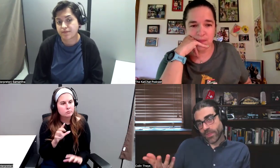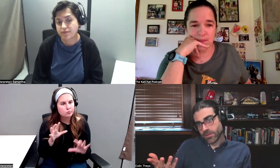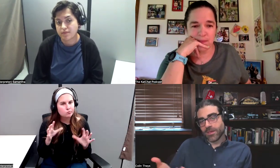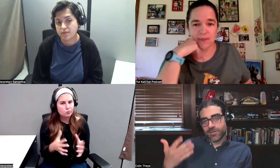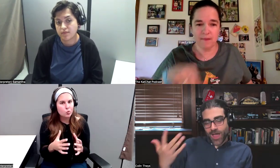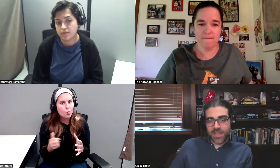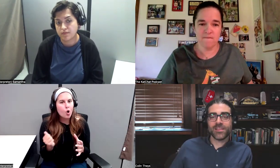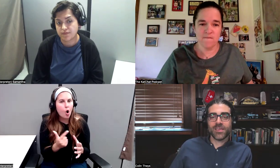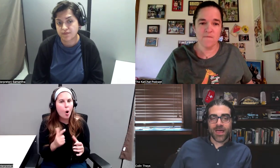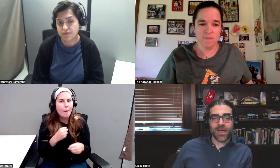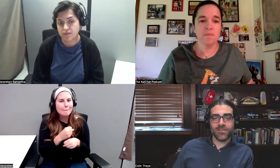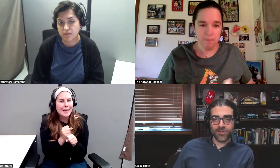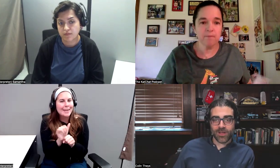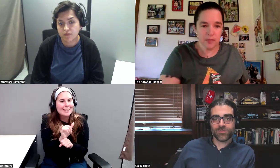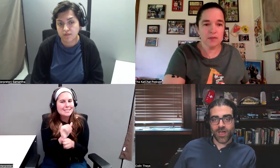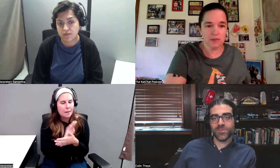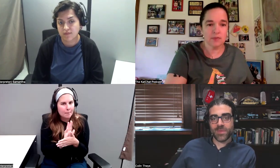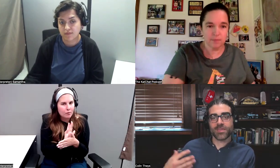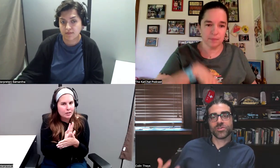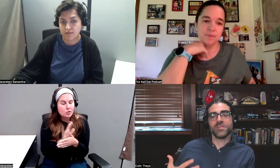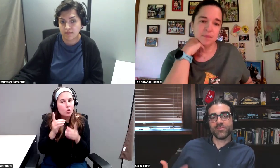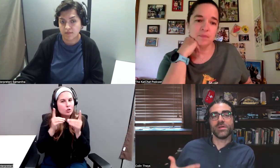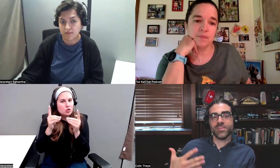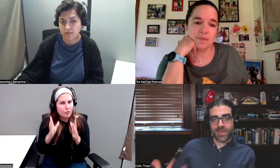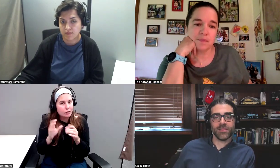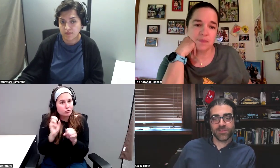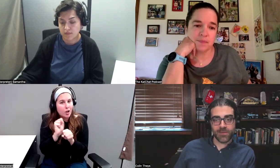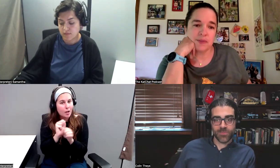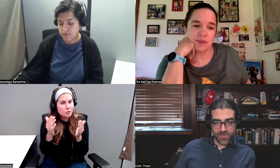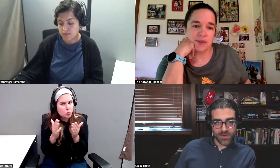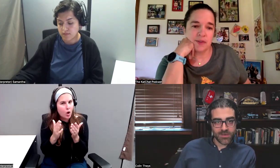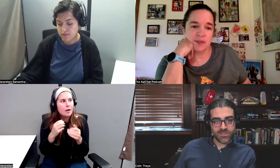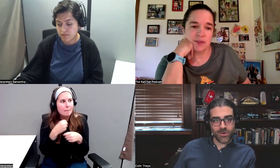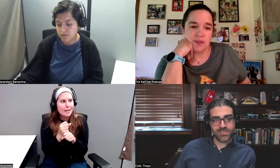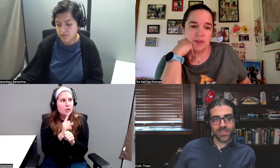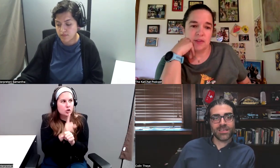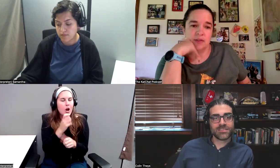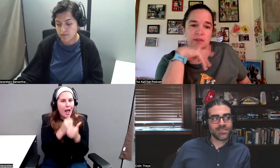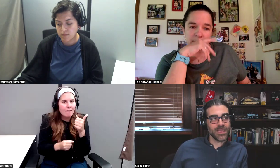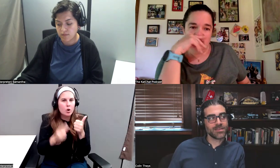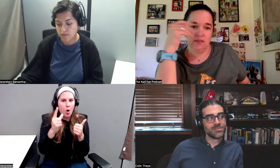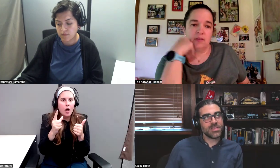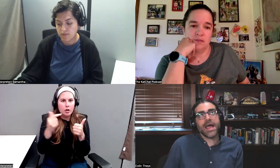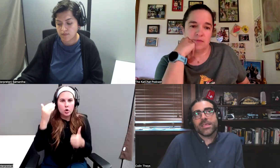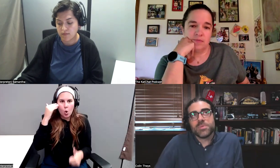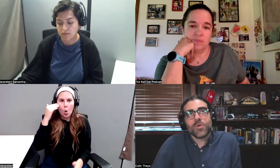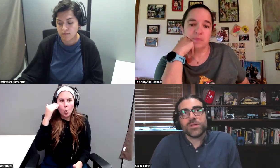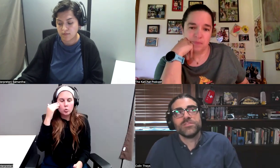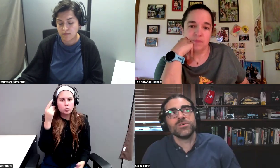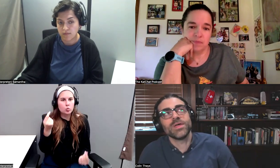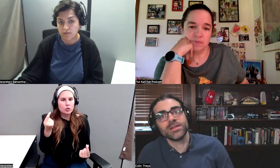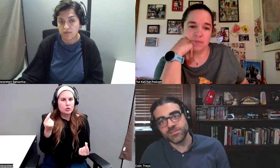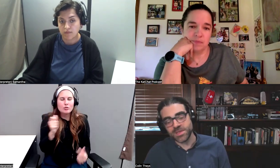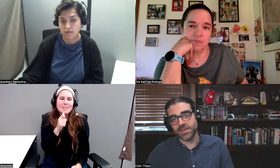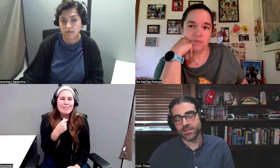well, ideally, in my mind, the director's job is making sure that everybody is making the same movie. So it's less like telling people what